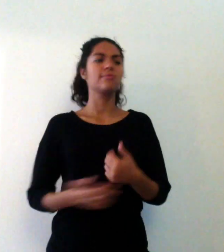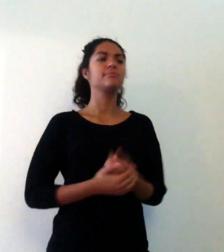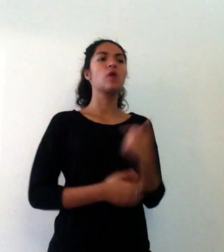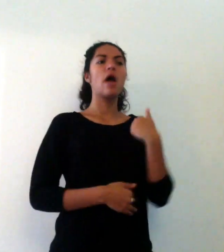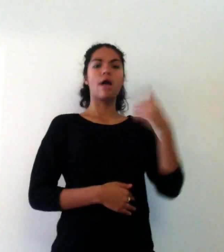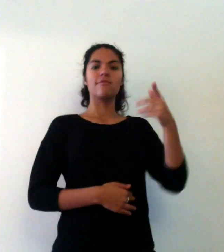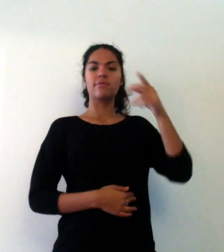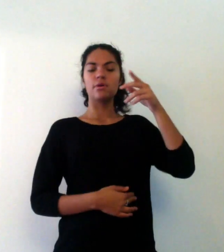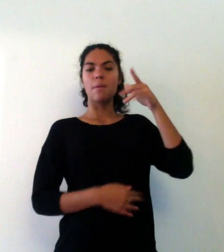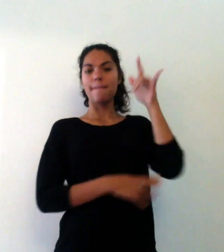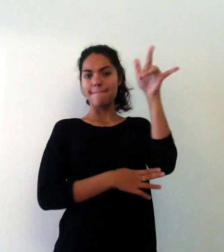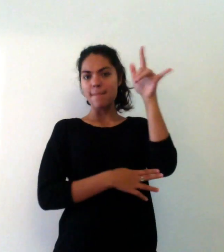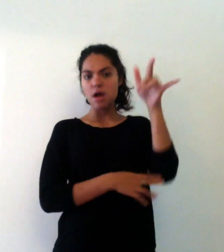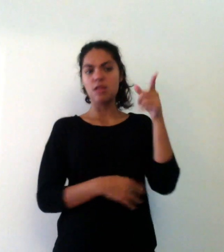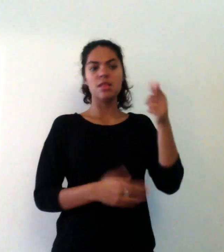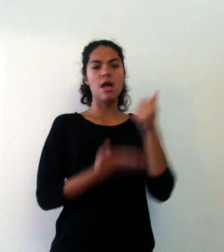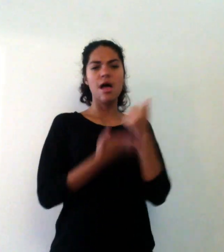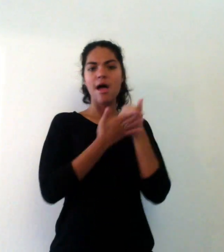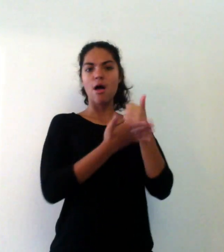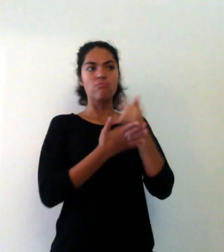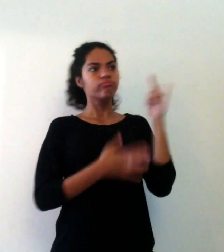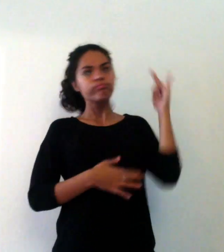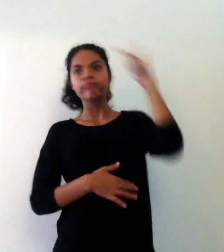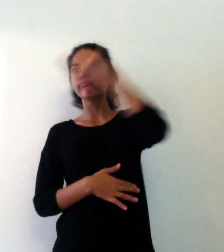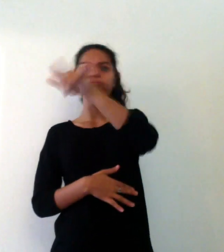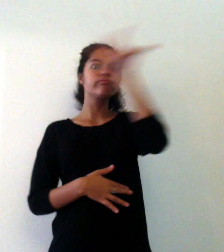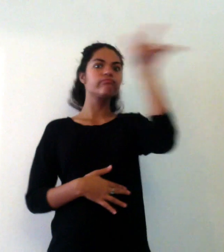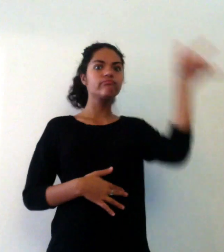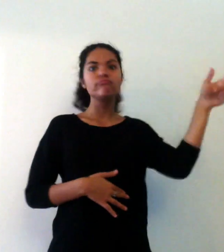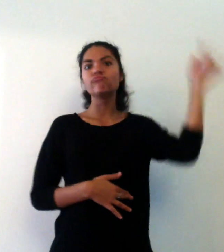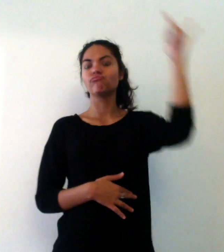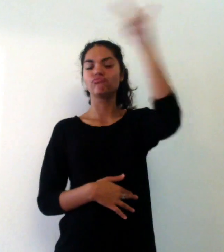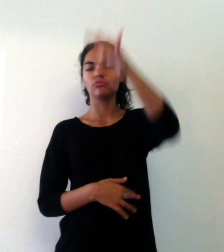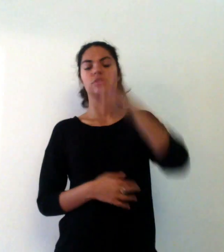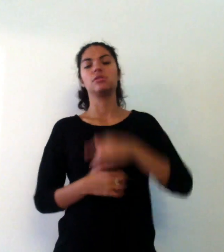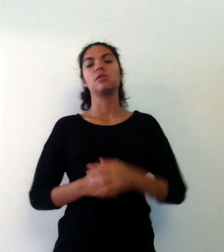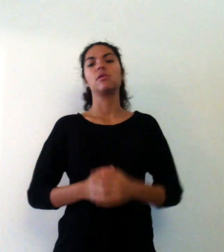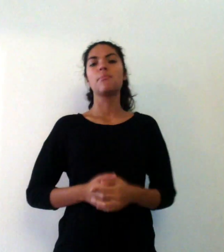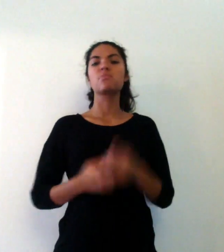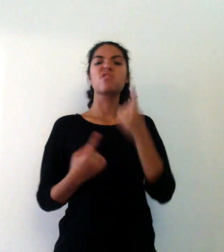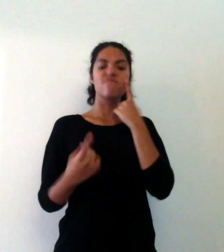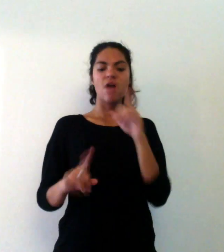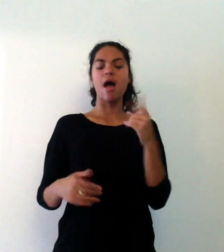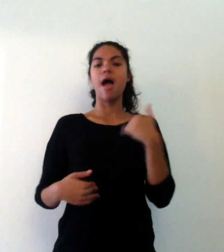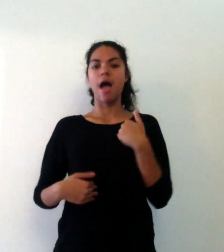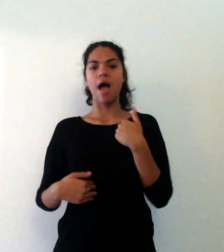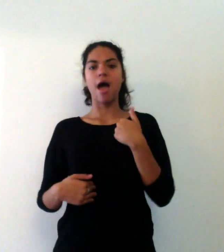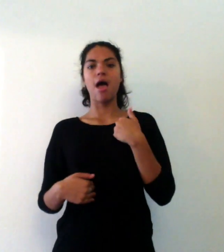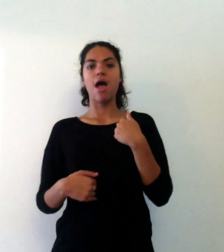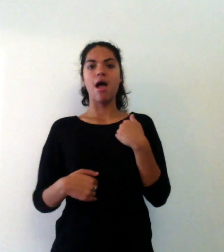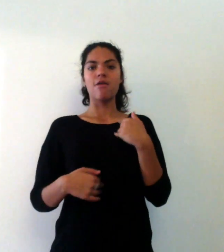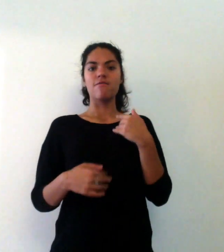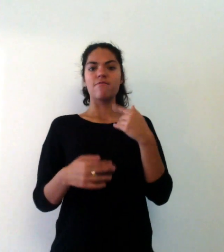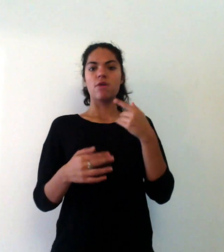Then would come the pilots who had driven the Luftwaffe from the sky. Last of all, he said, would come a long line of